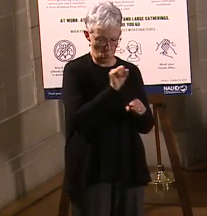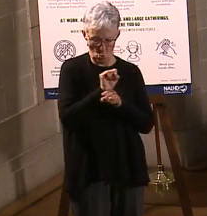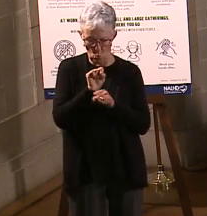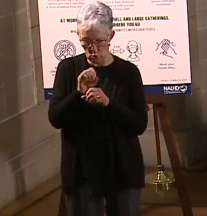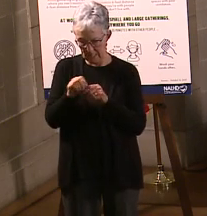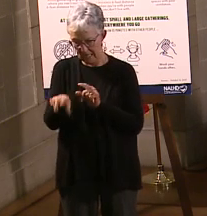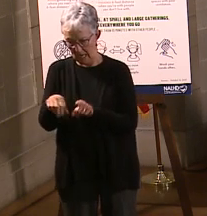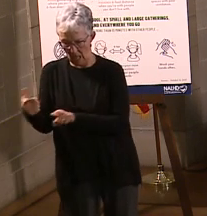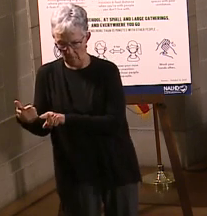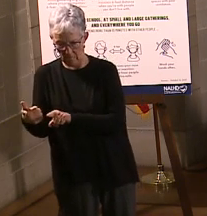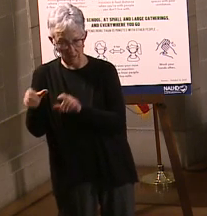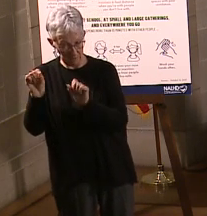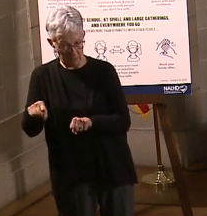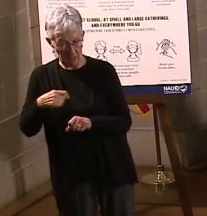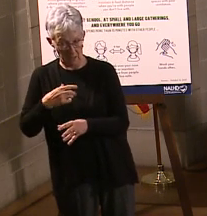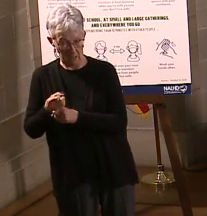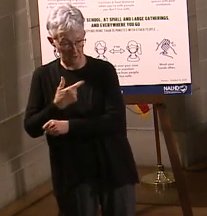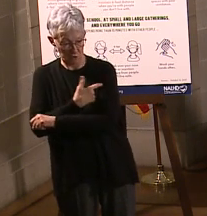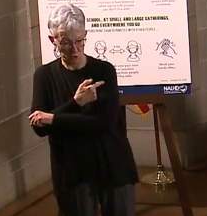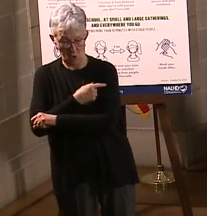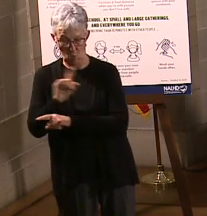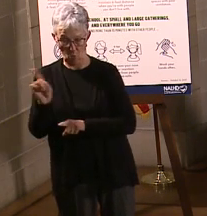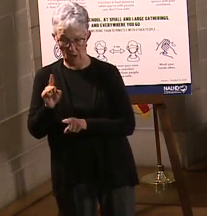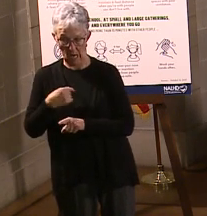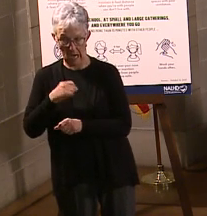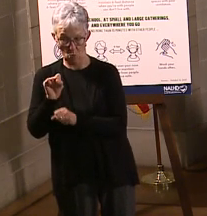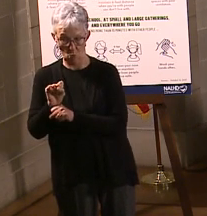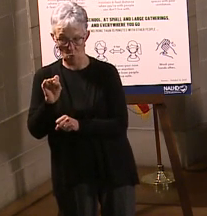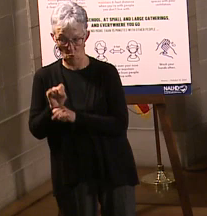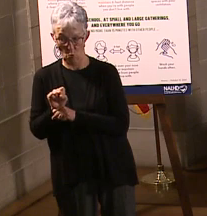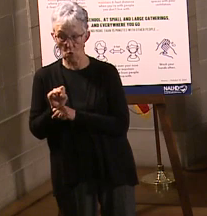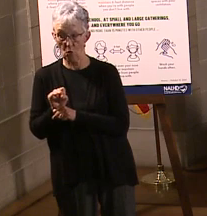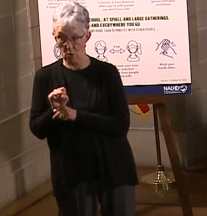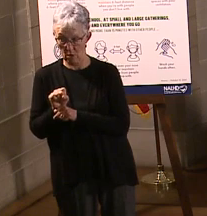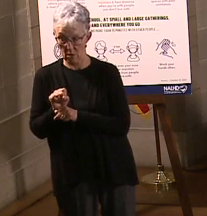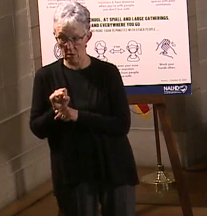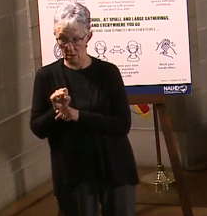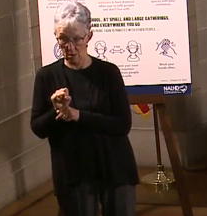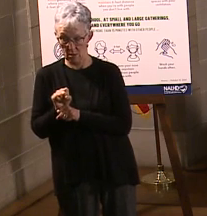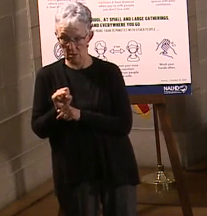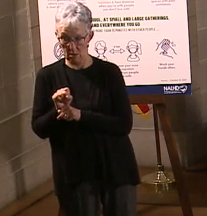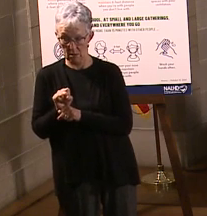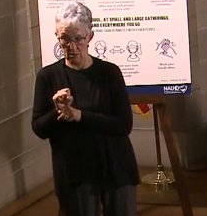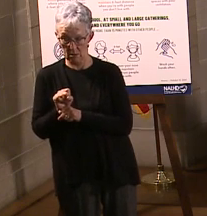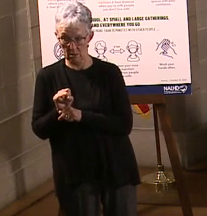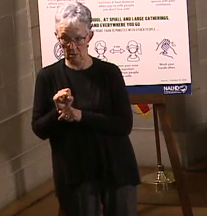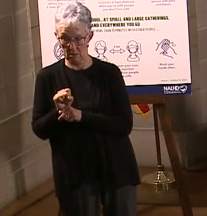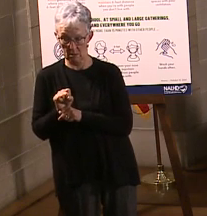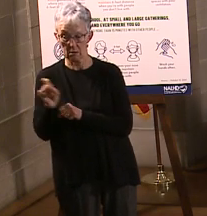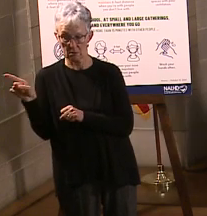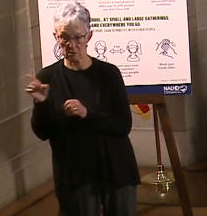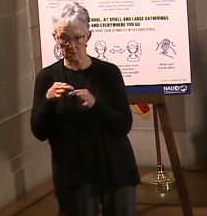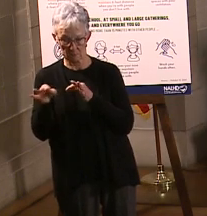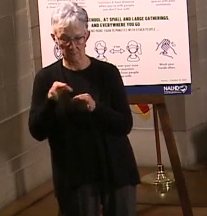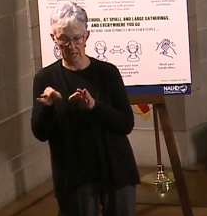be possible to get vaccinated in the county I work in? And so I'm looking over here, Angie, to you or Lori, you want to come up and talk about that a little bit?